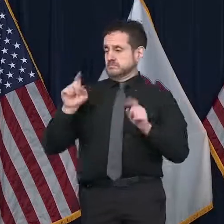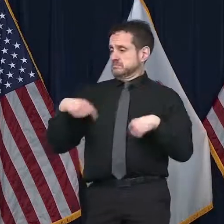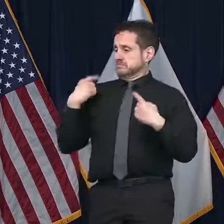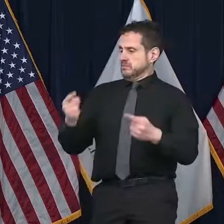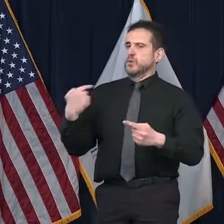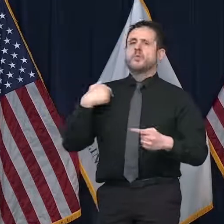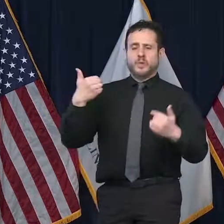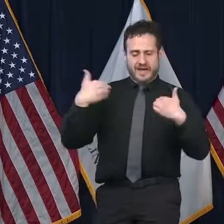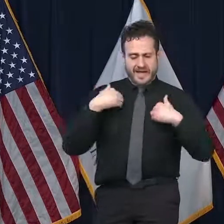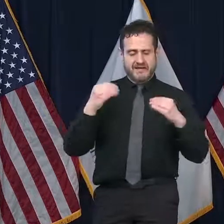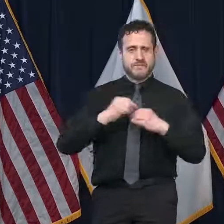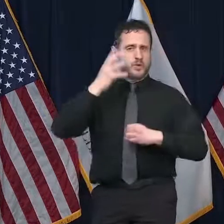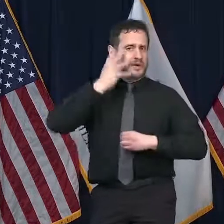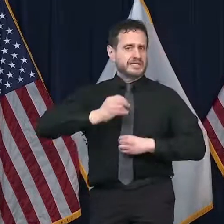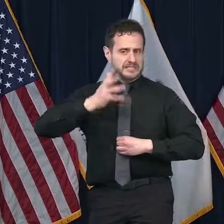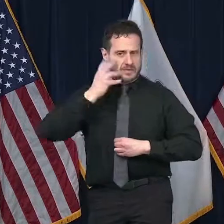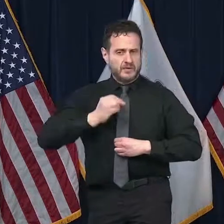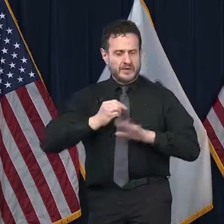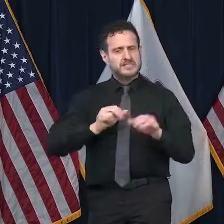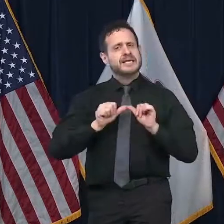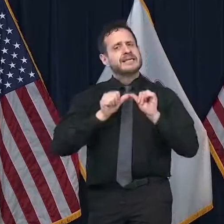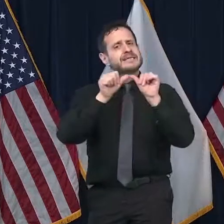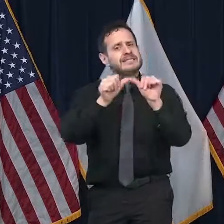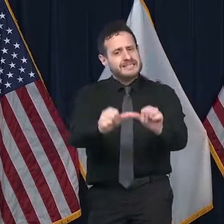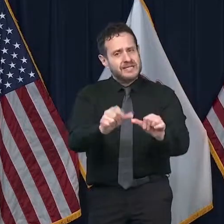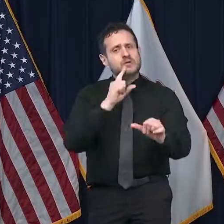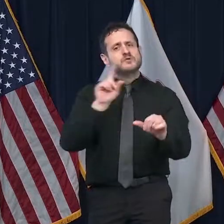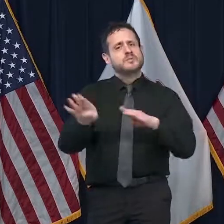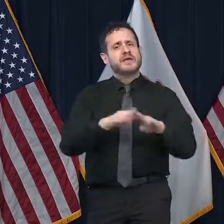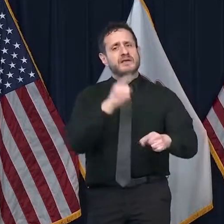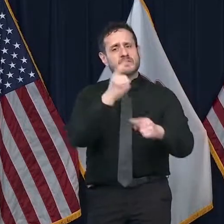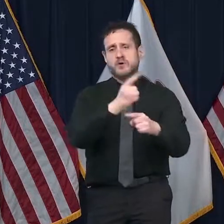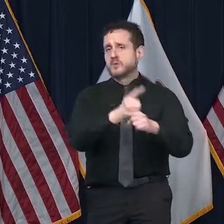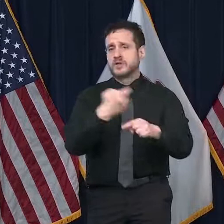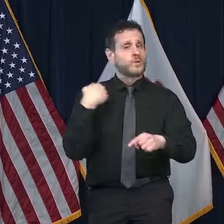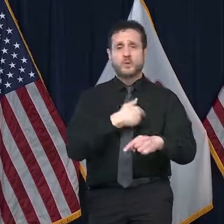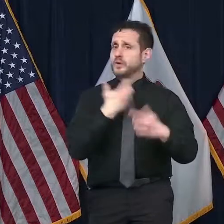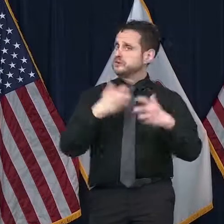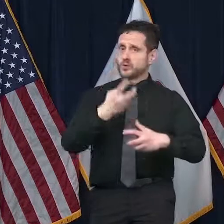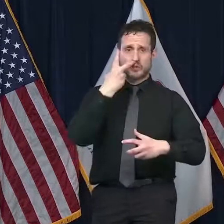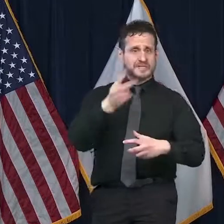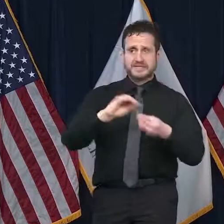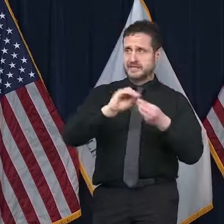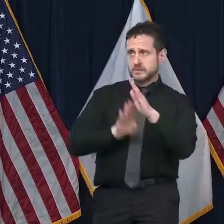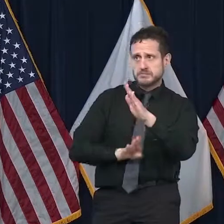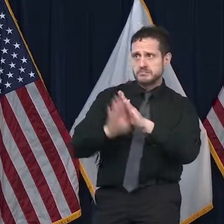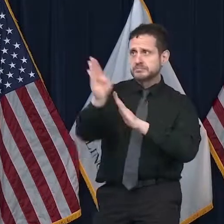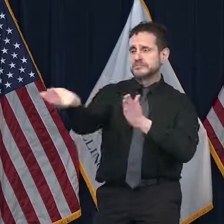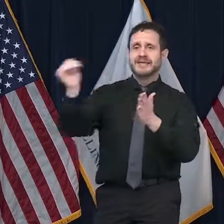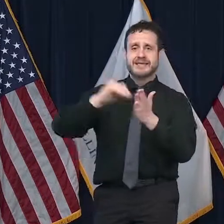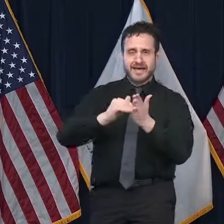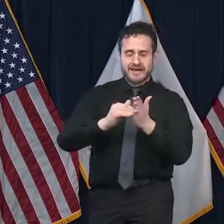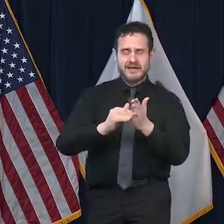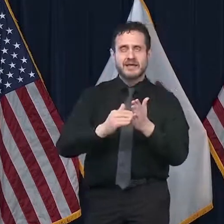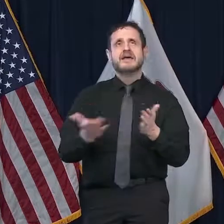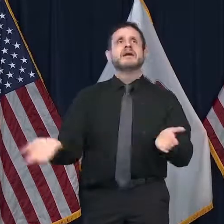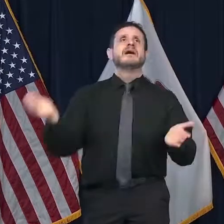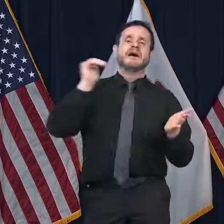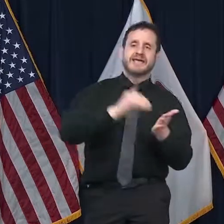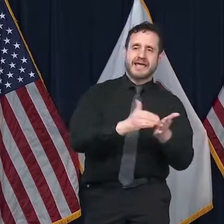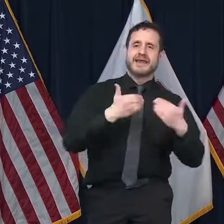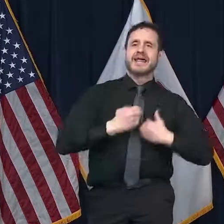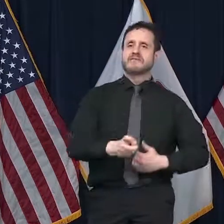we go forward so that we don't, in fact, see another surge and go back into higher levels of mitigation that